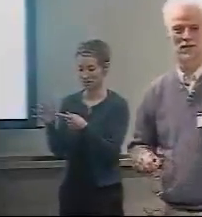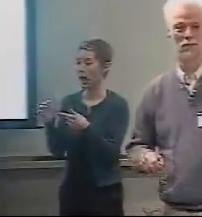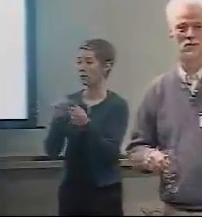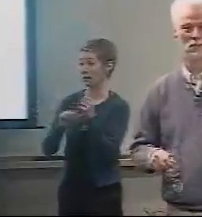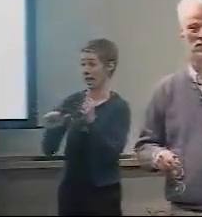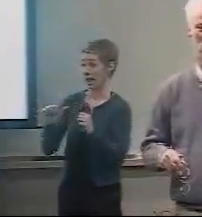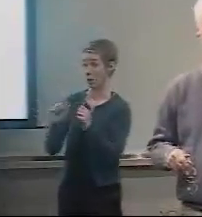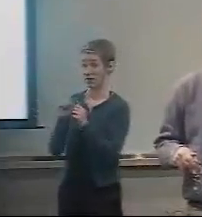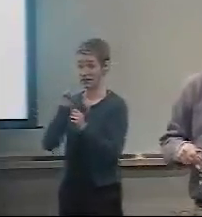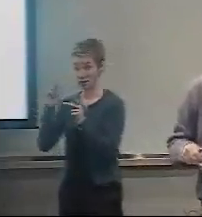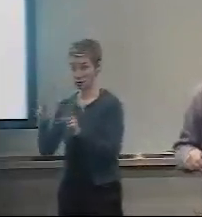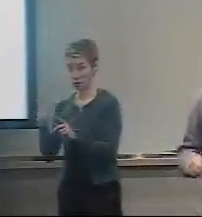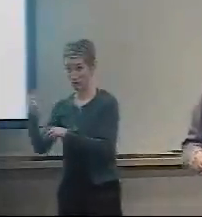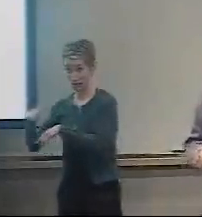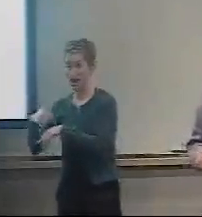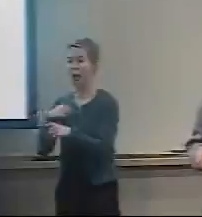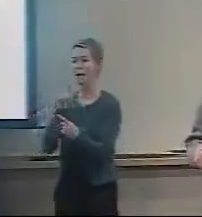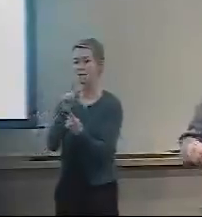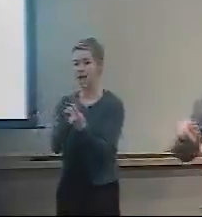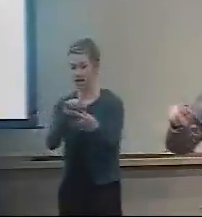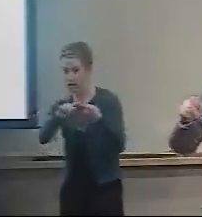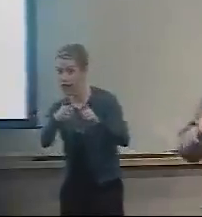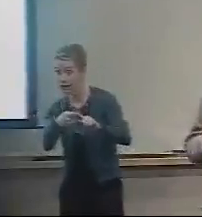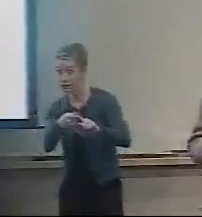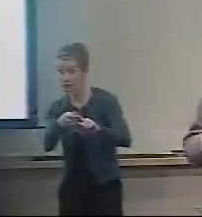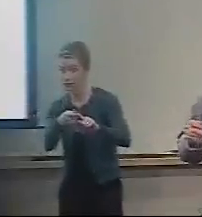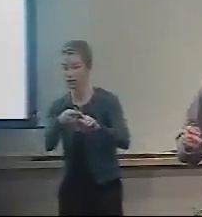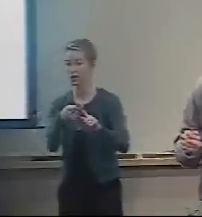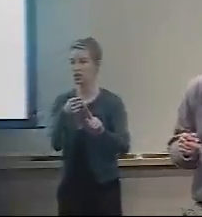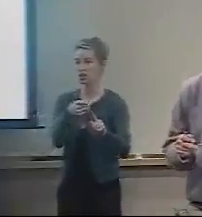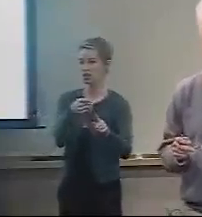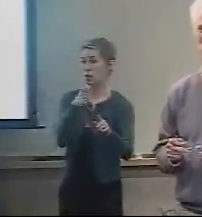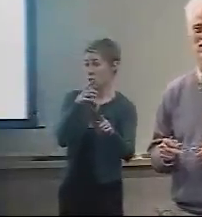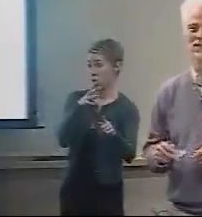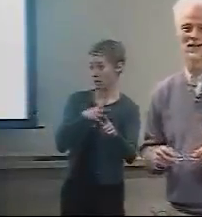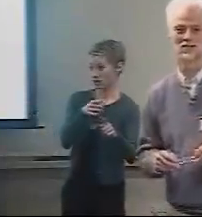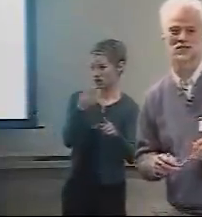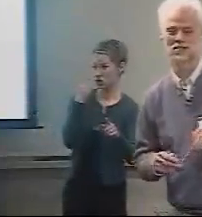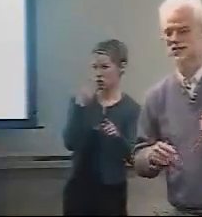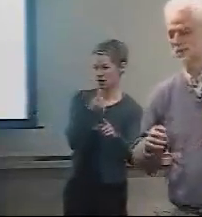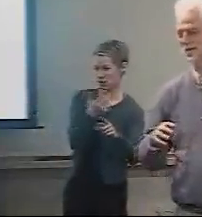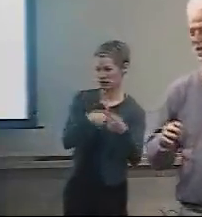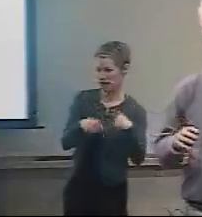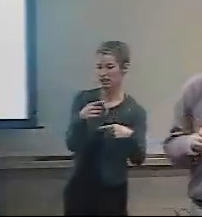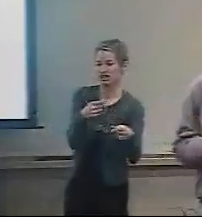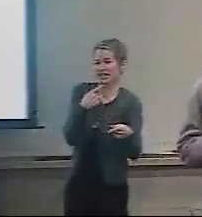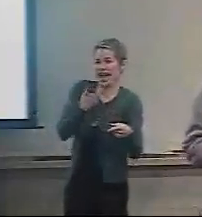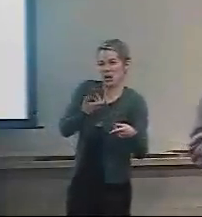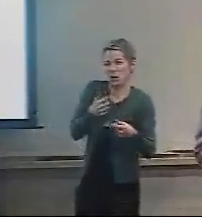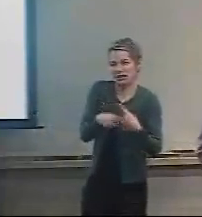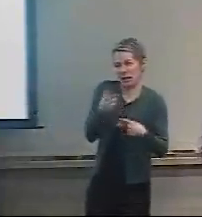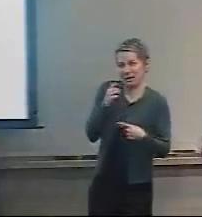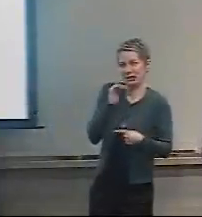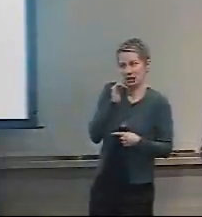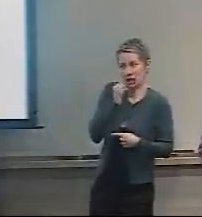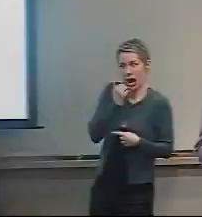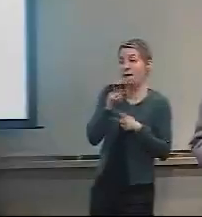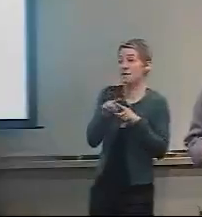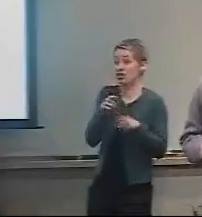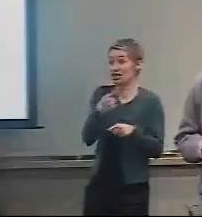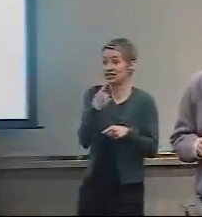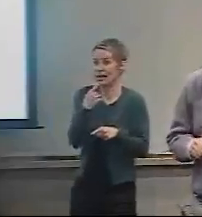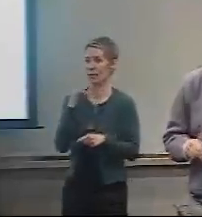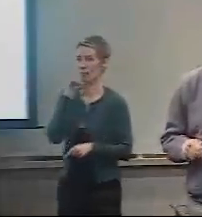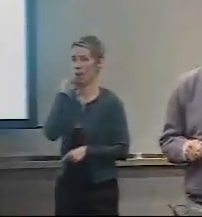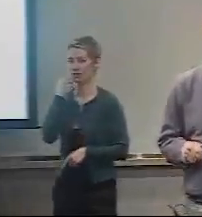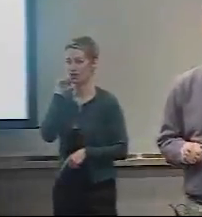play with a deaf person once, and I met somebody there. It was a friend of mine, and she knew a few signs, and she said she didn't want to sign because she was shy, but she actually said she